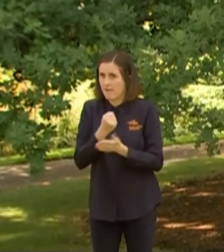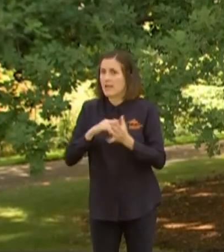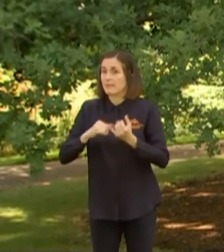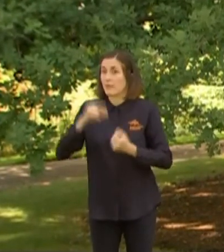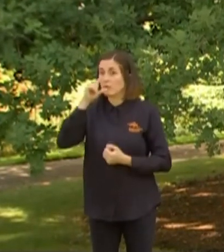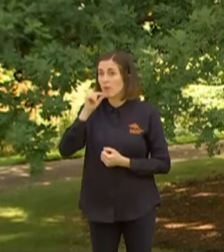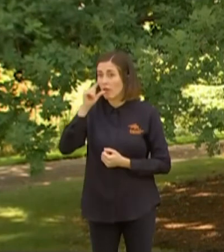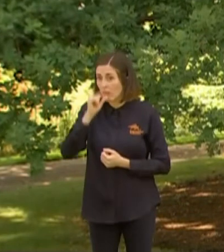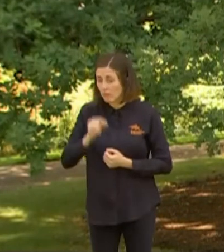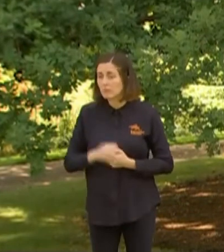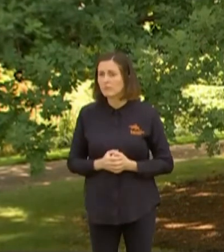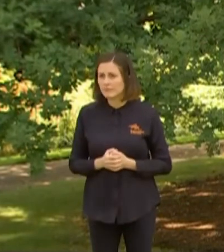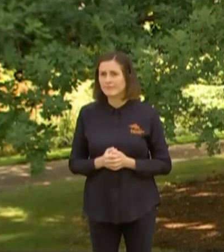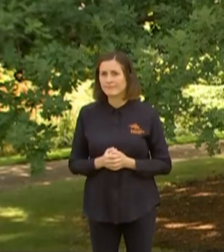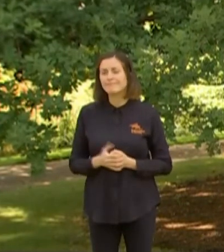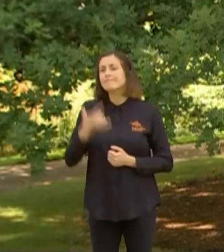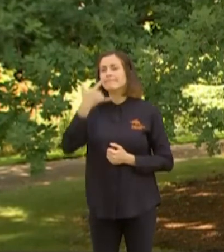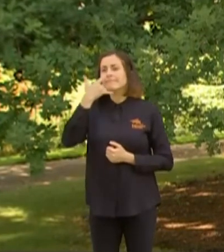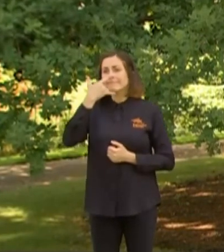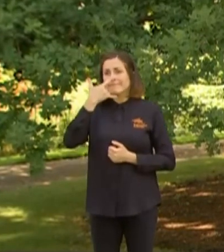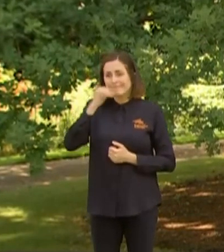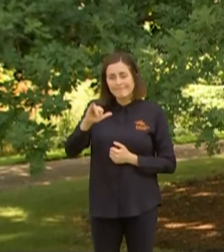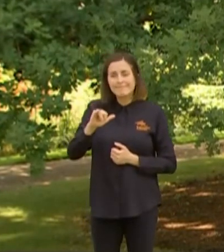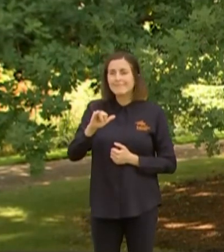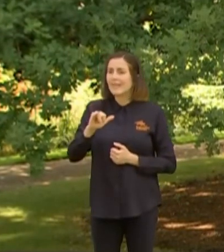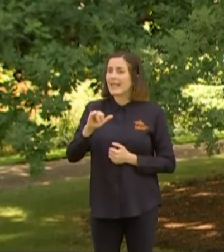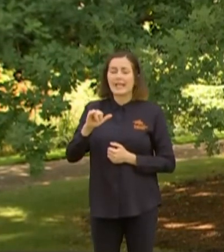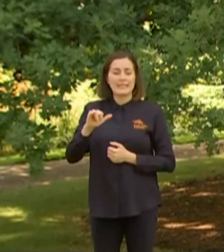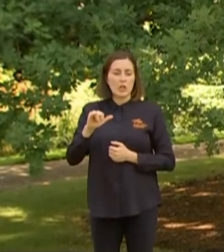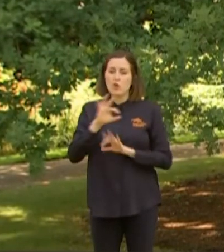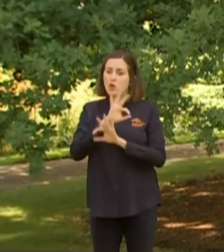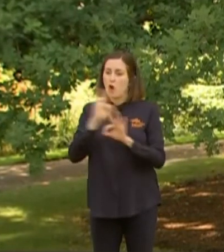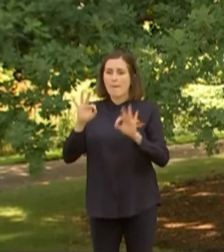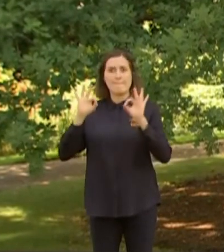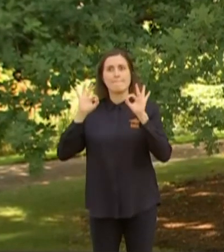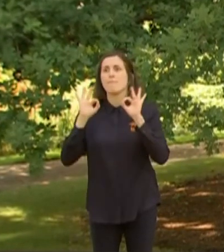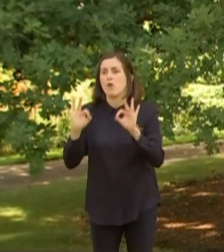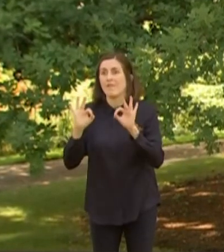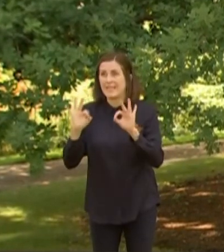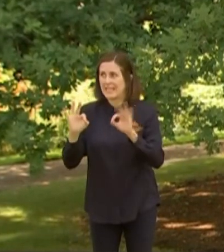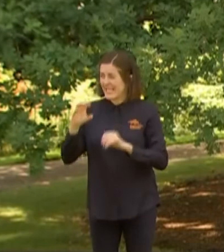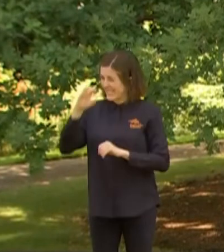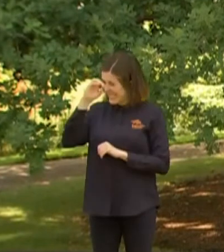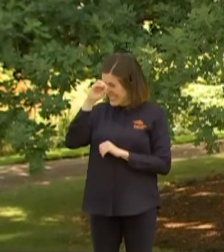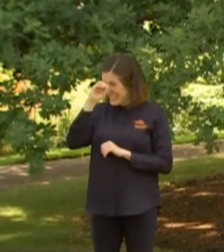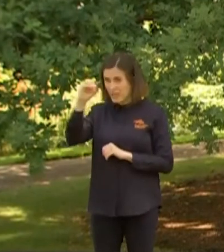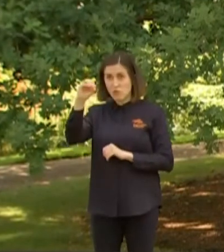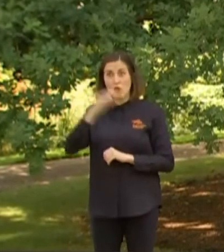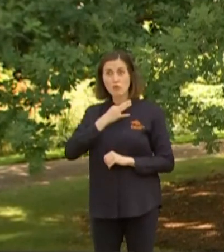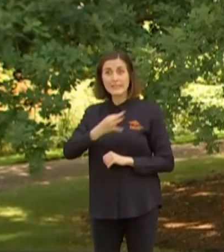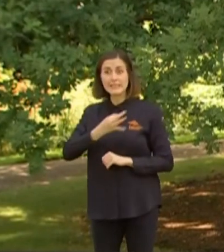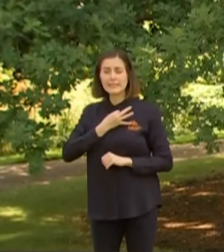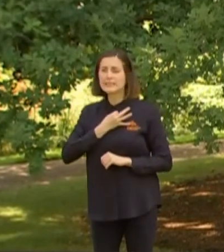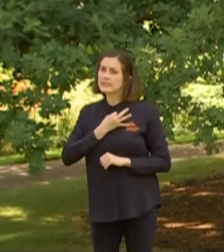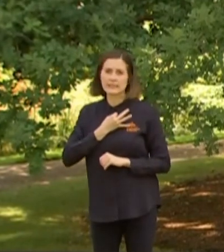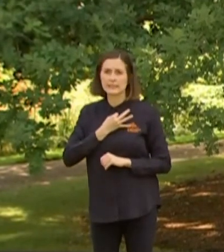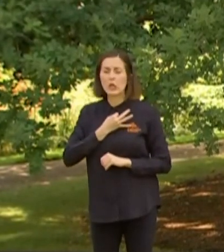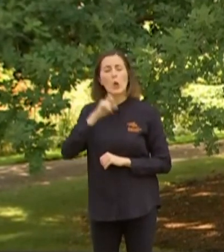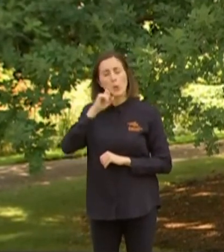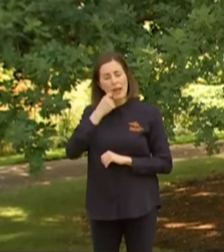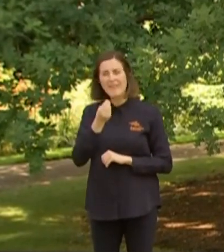acknowledge that there's no quarantine system that can be built with zero risk. There will always be some residual risk. Some